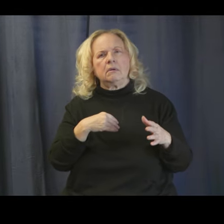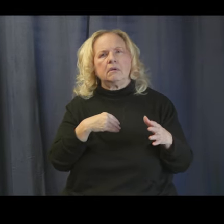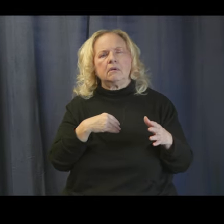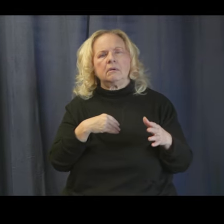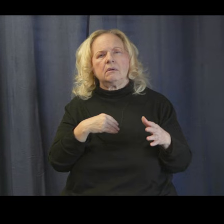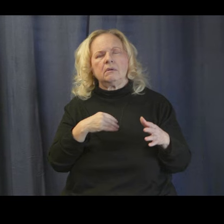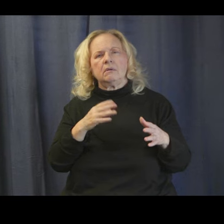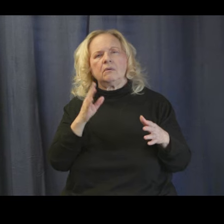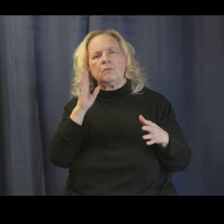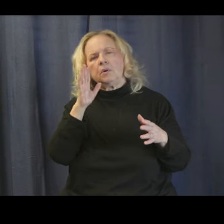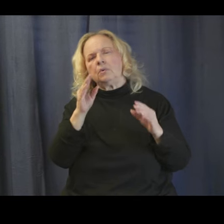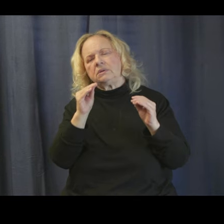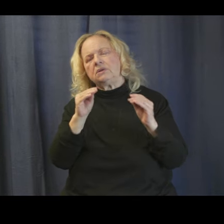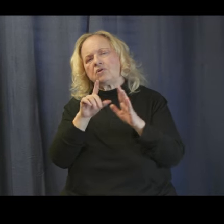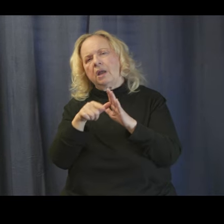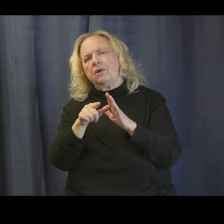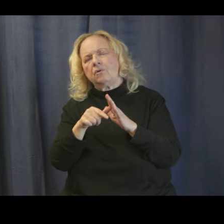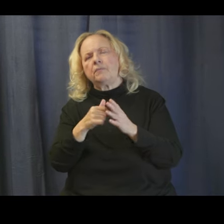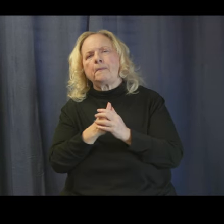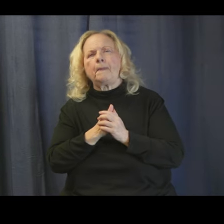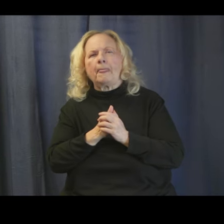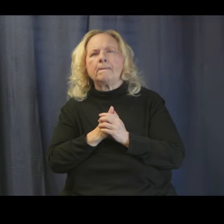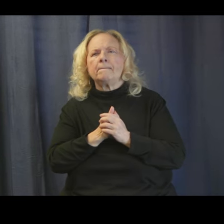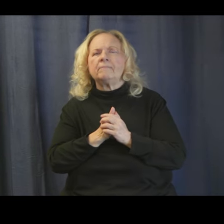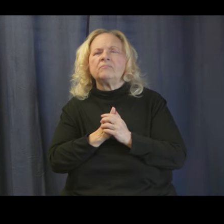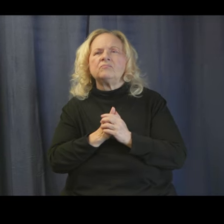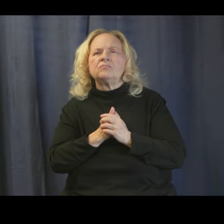half that we'll be doing here in a little bit.